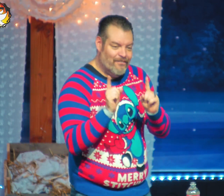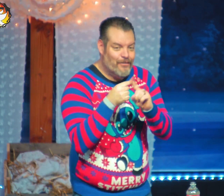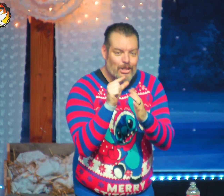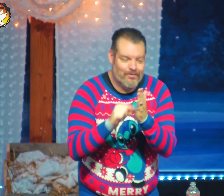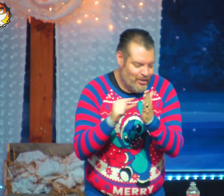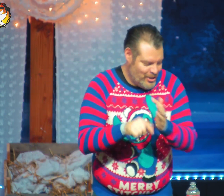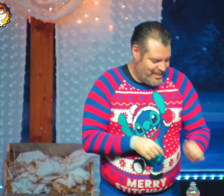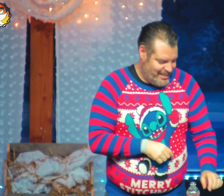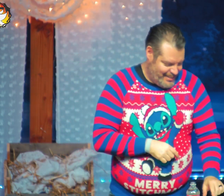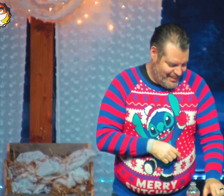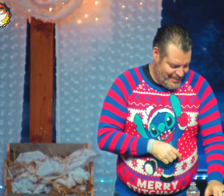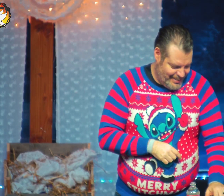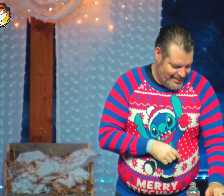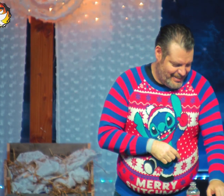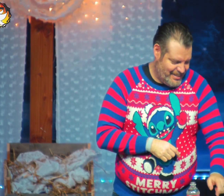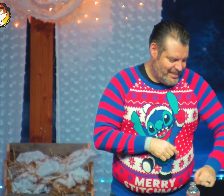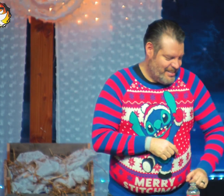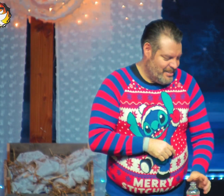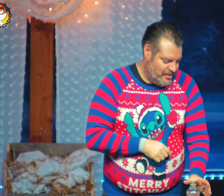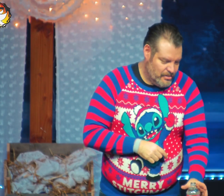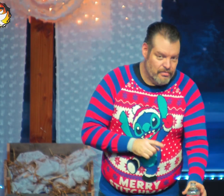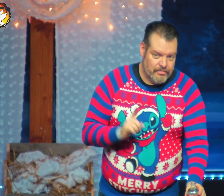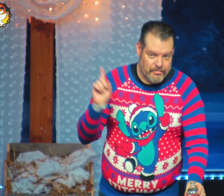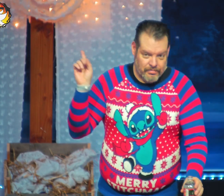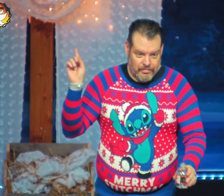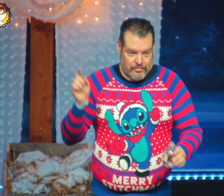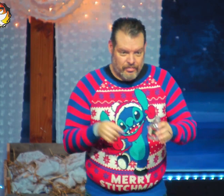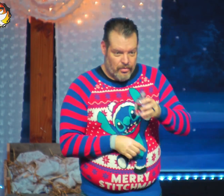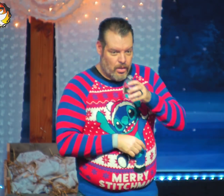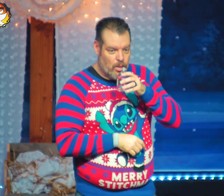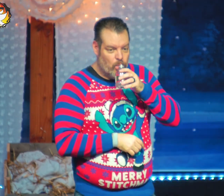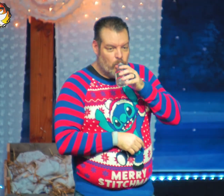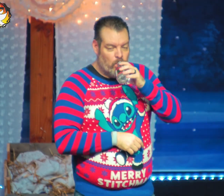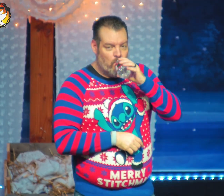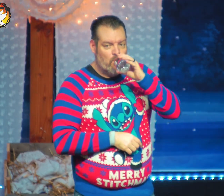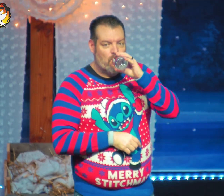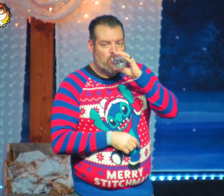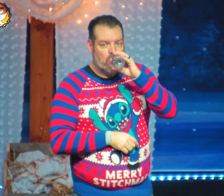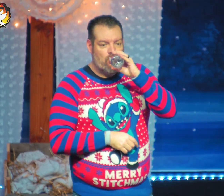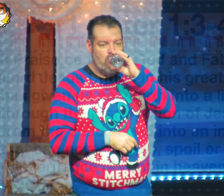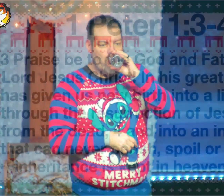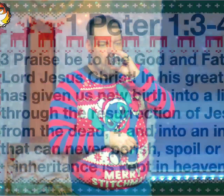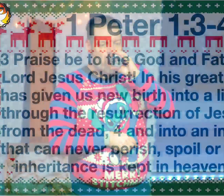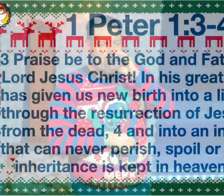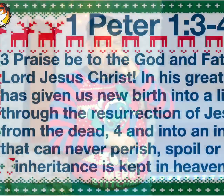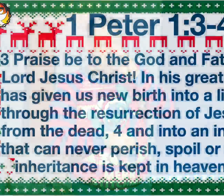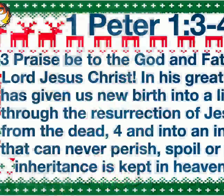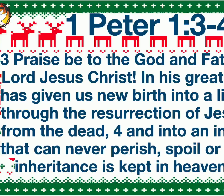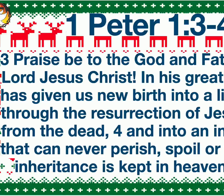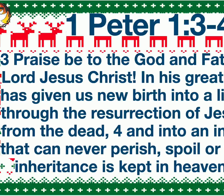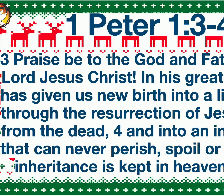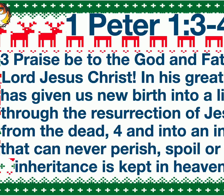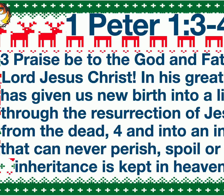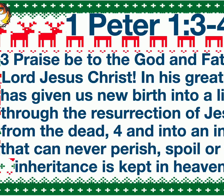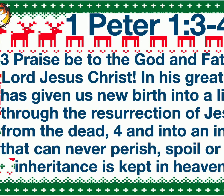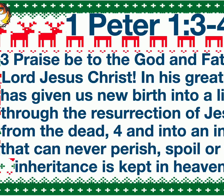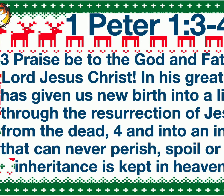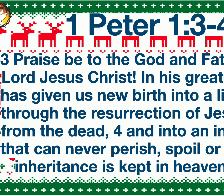faith. All of us have that. We need to be able to share that hope with others,